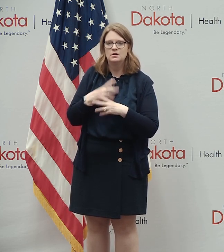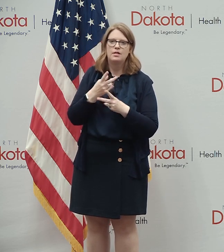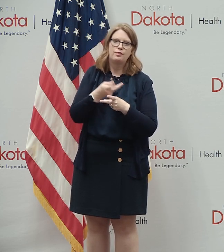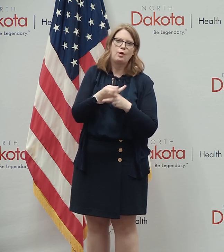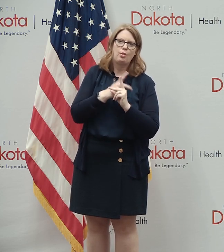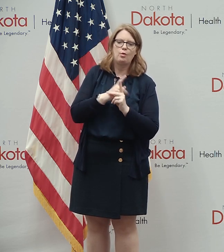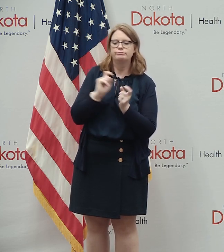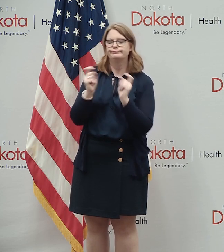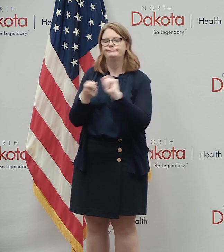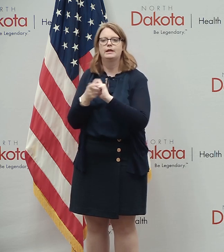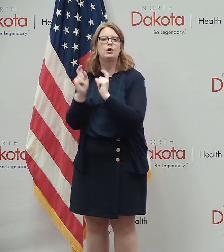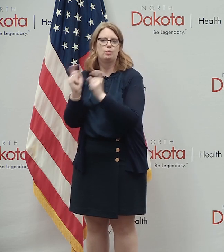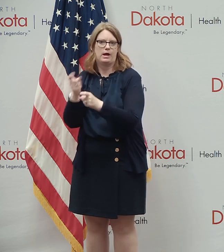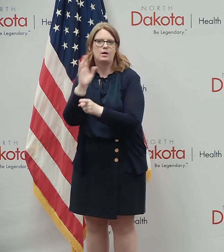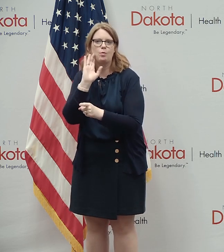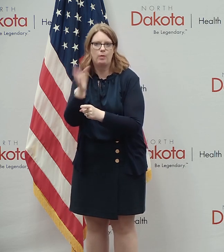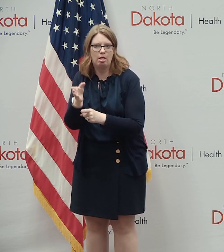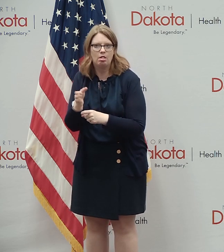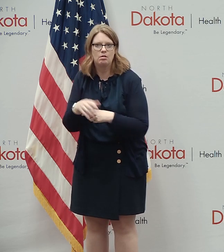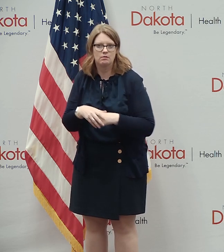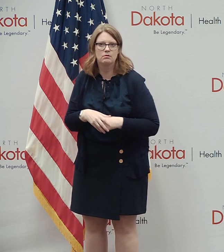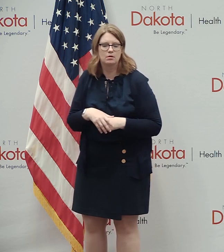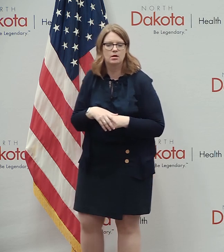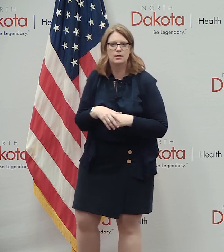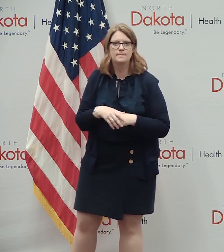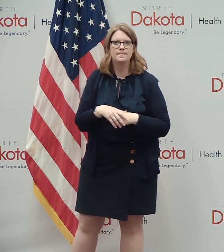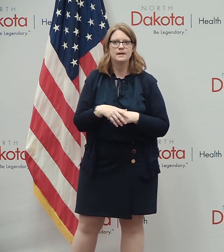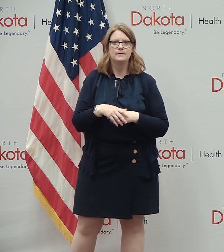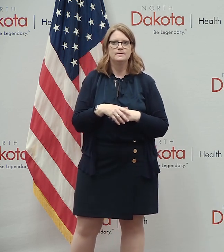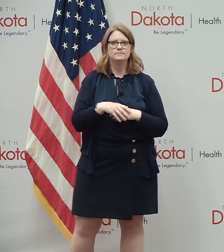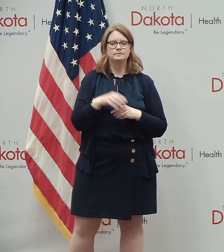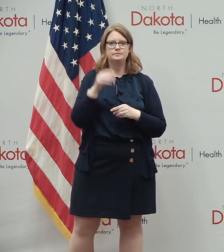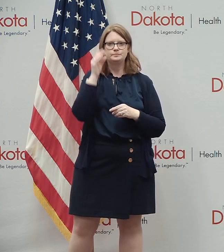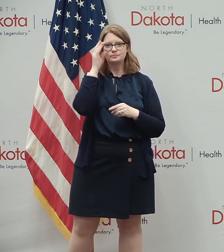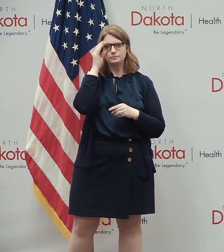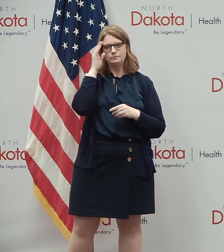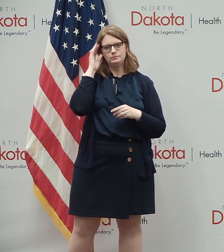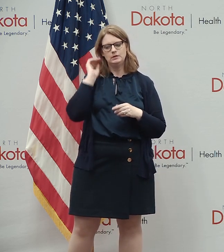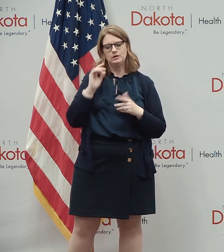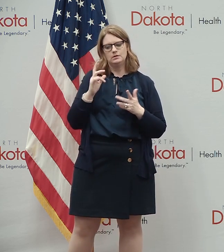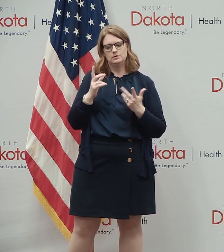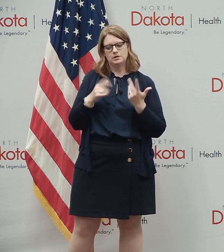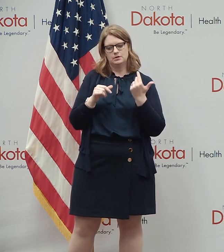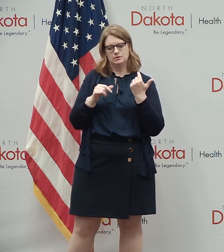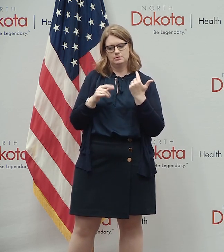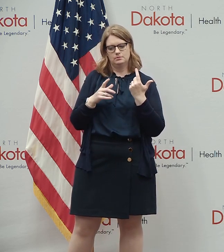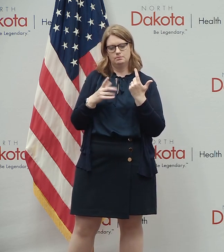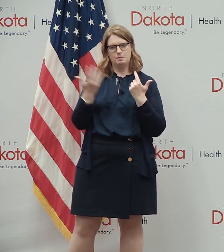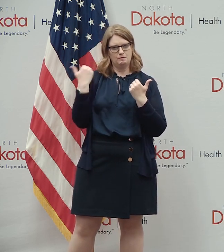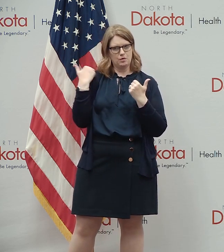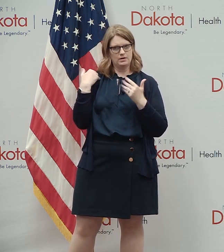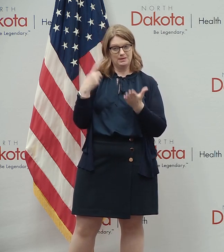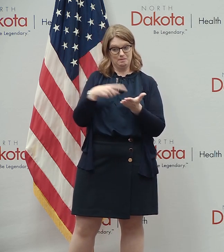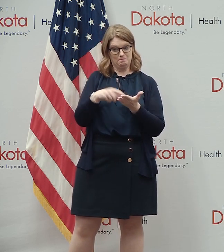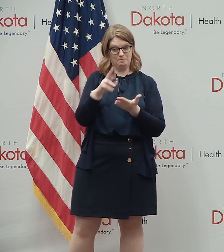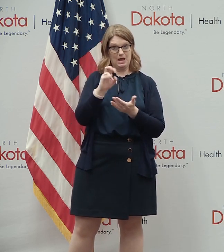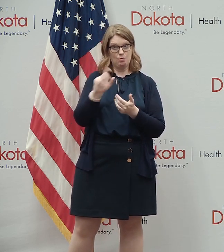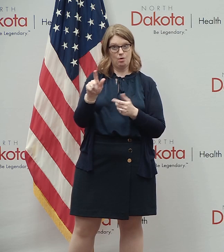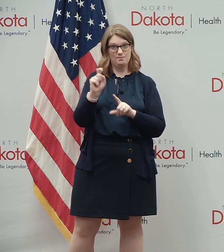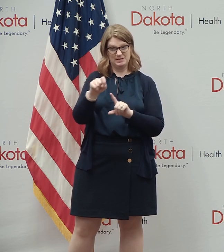into a grant. This cuts the share of aid recipients needed. It used to be that payroll had to